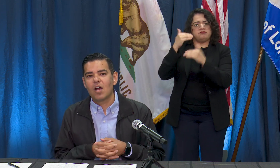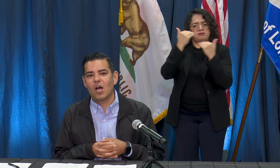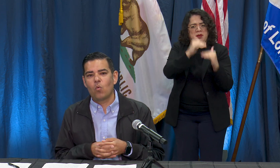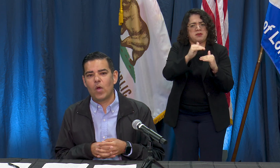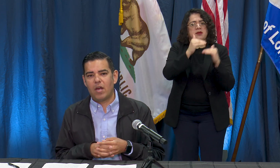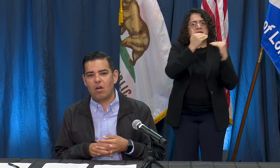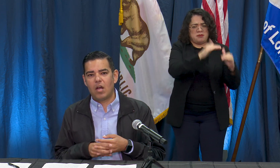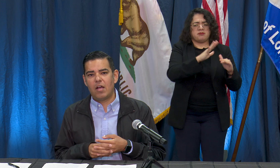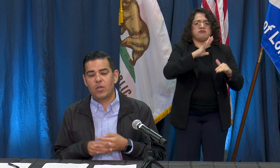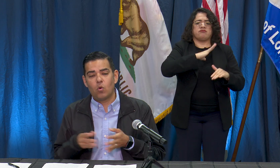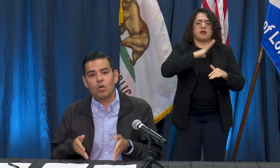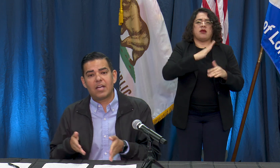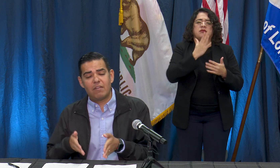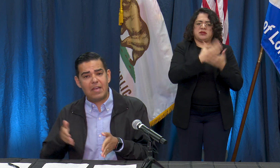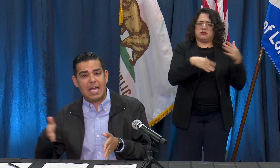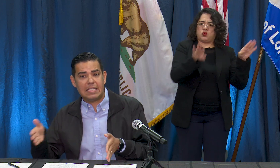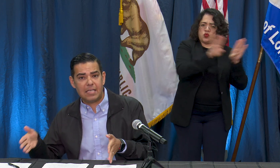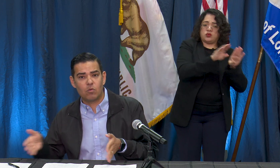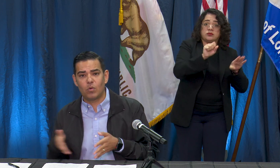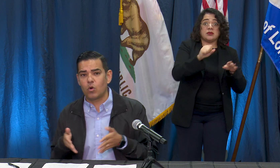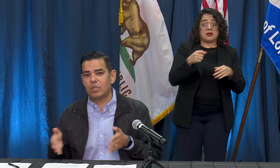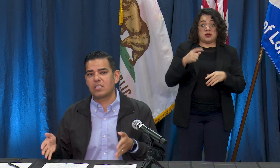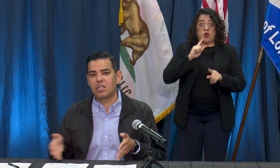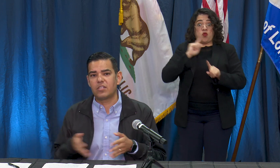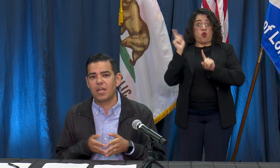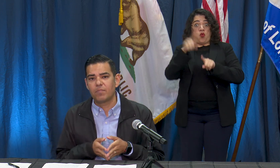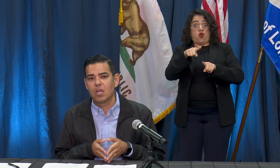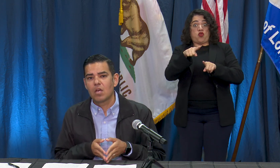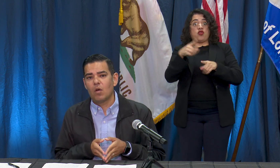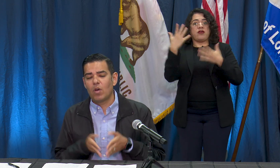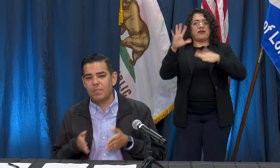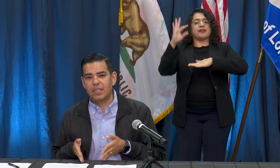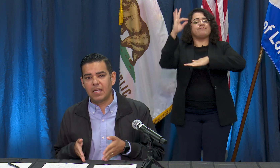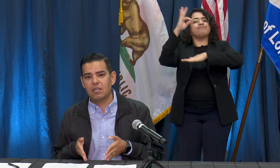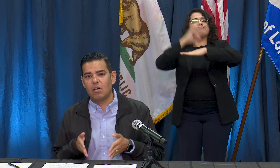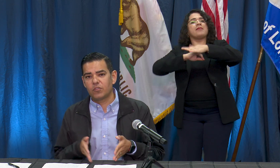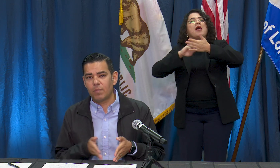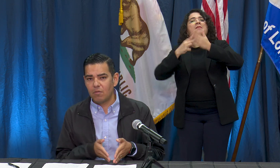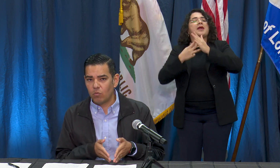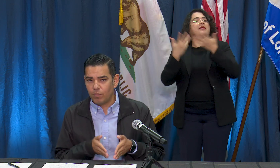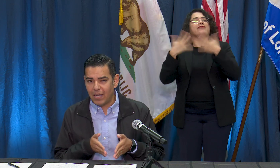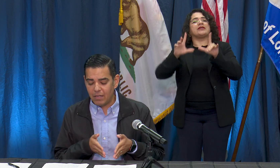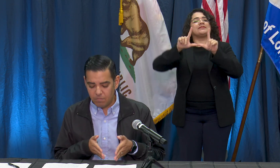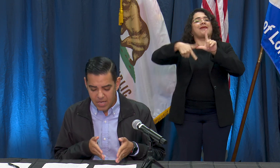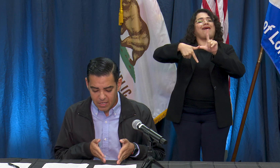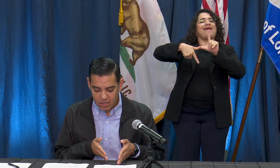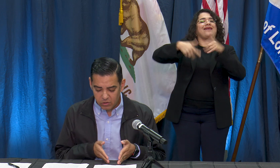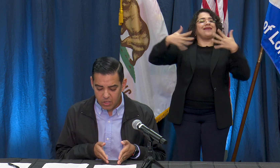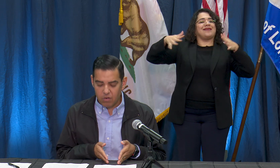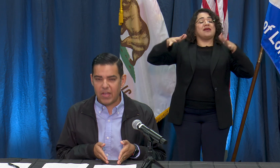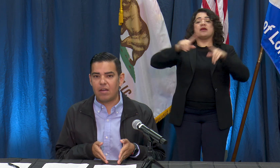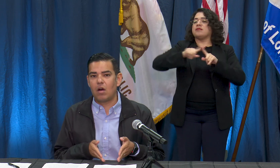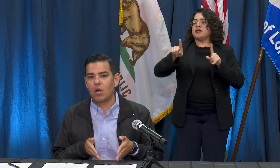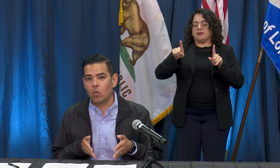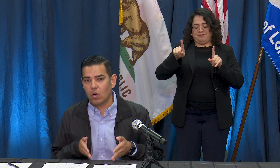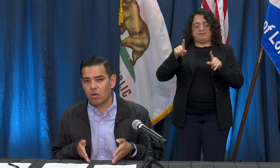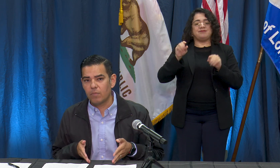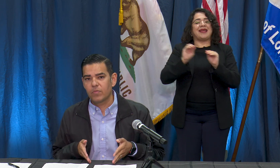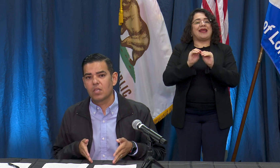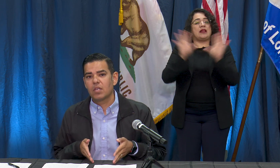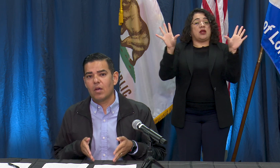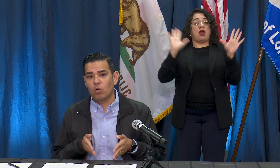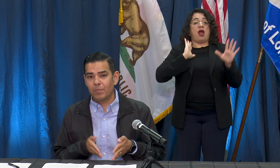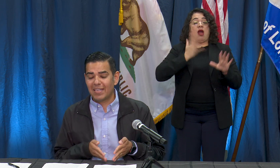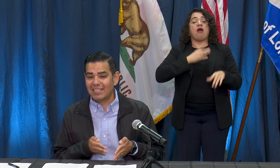now, where the order kind of ended or would sunset. I want to begin also by making it clear that our